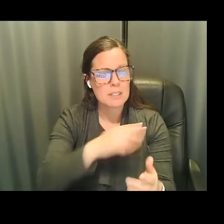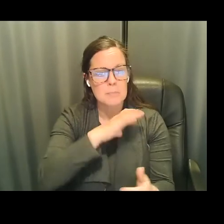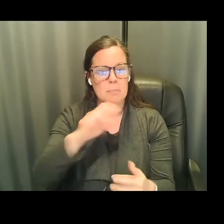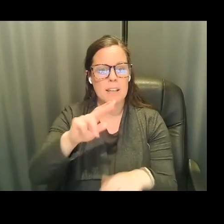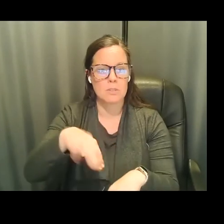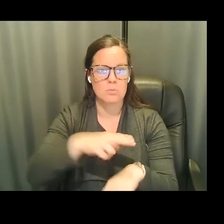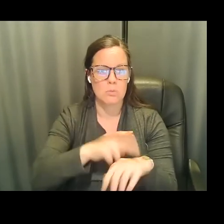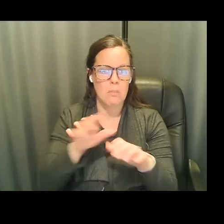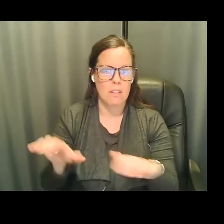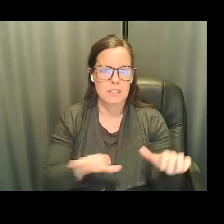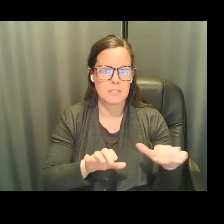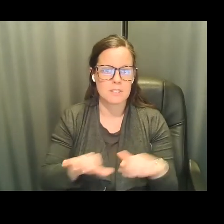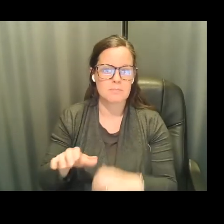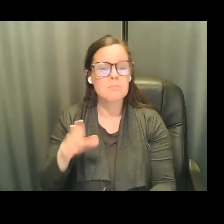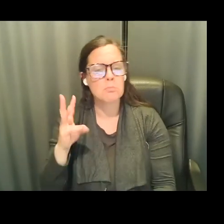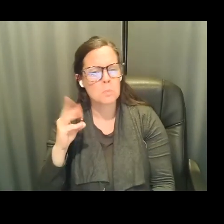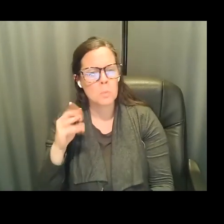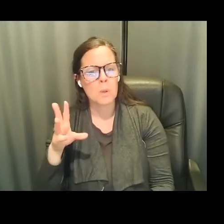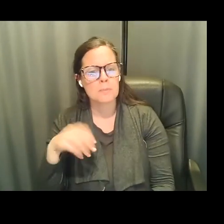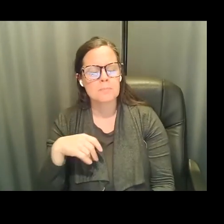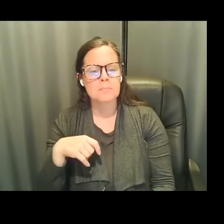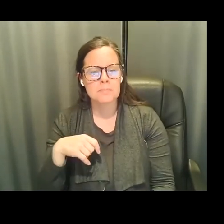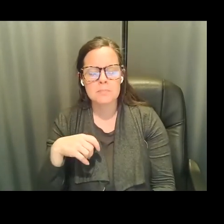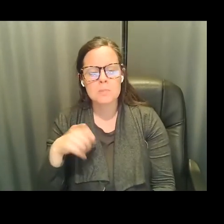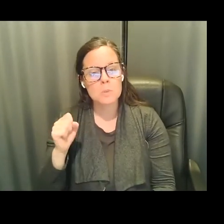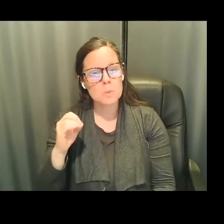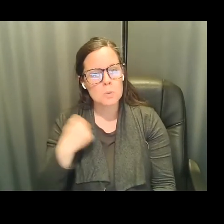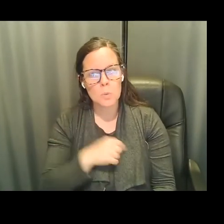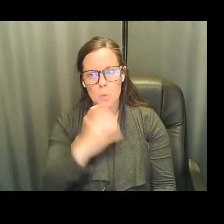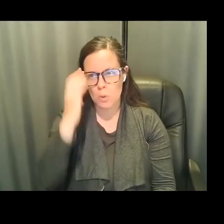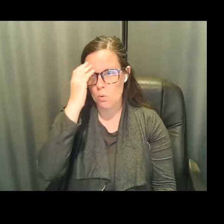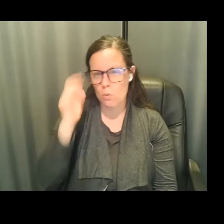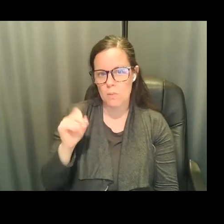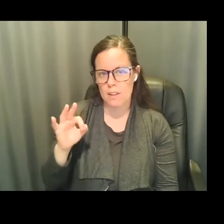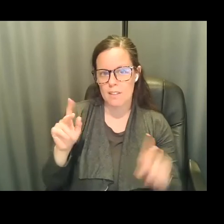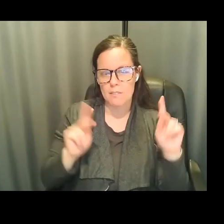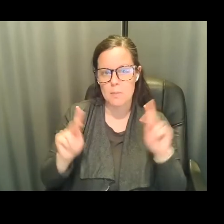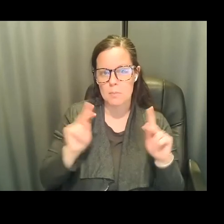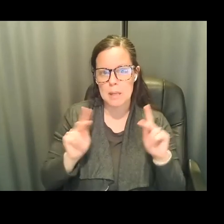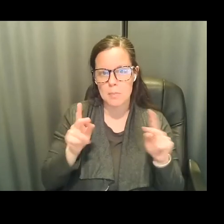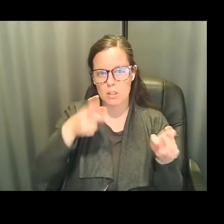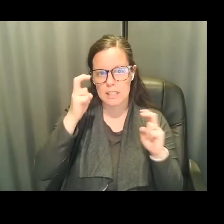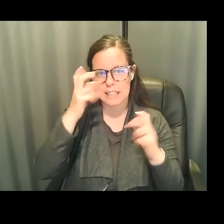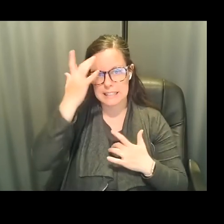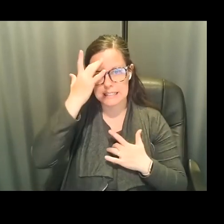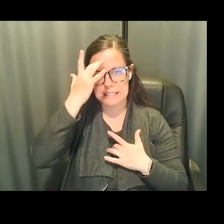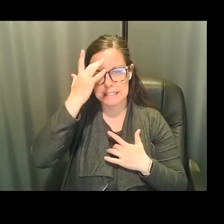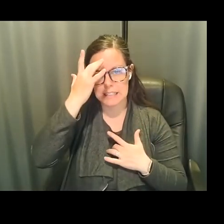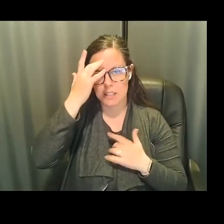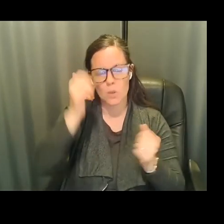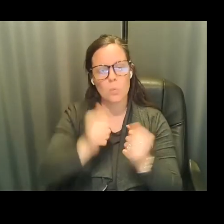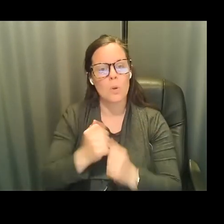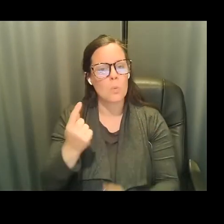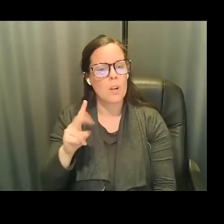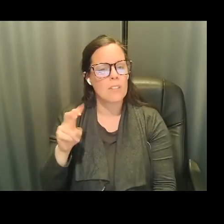activity. Wow. So do we know whether people are getting sick with one of the variant strains